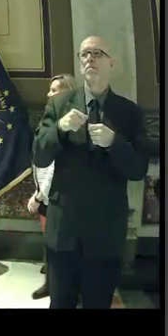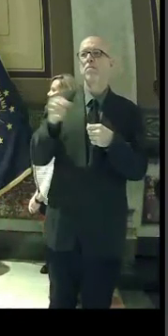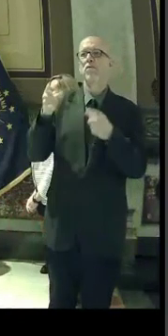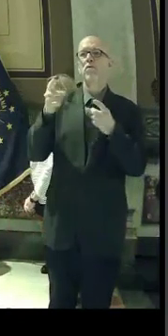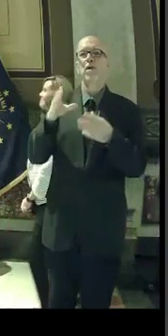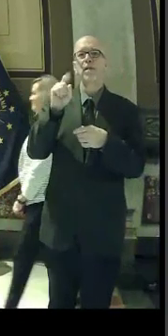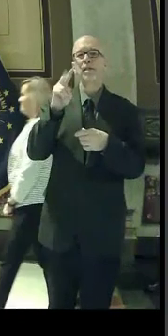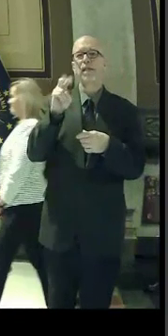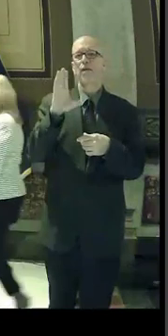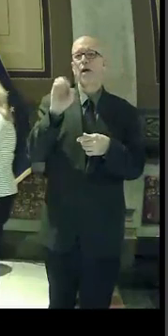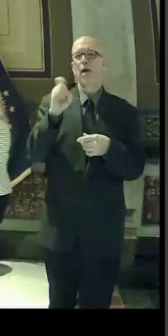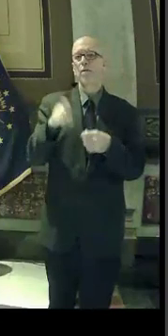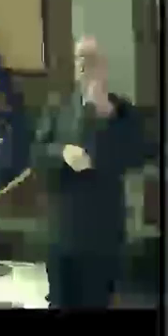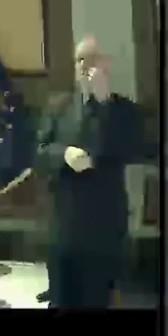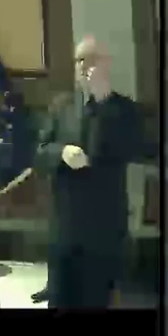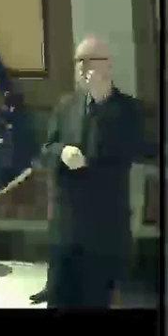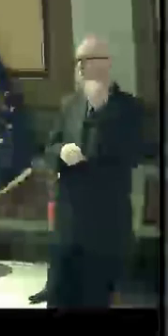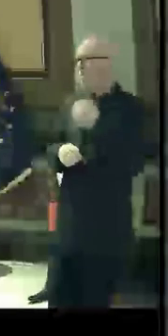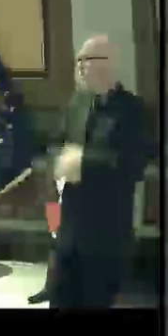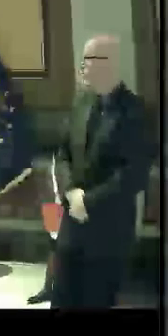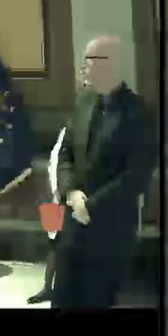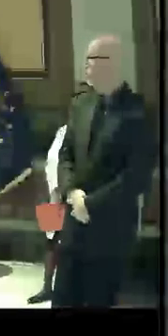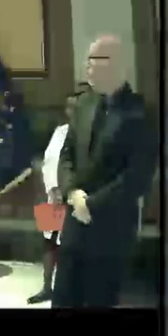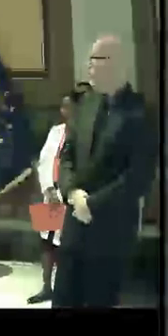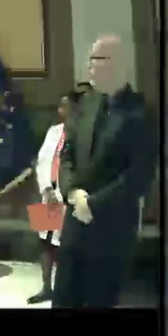Director Steve Cox.